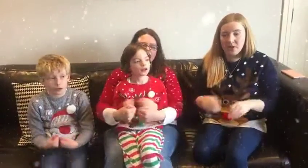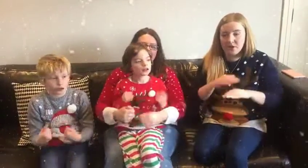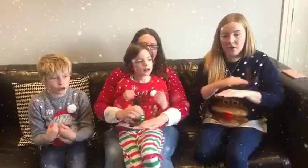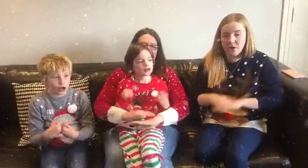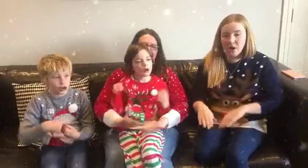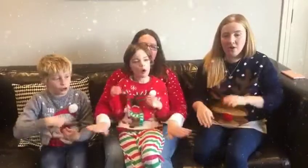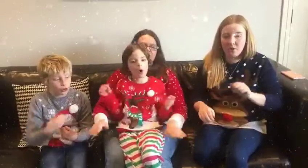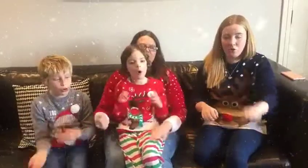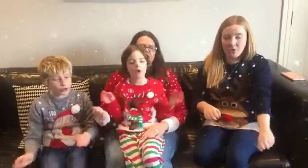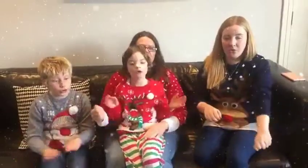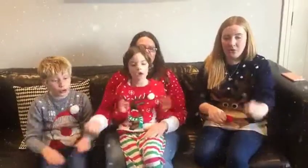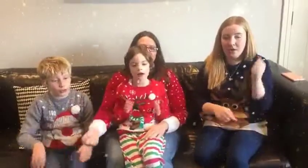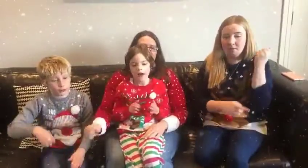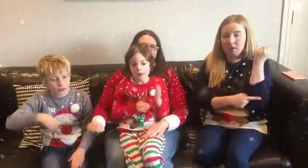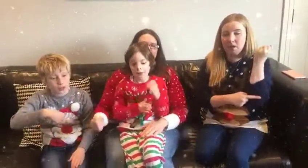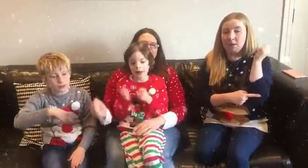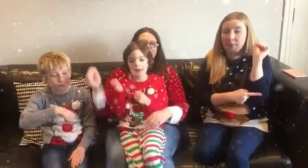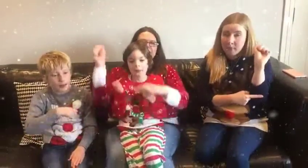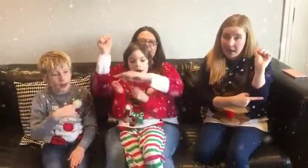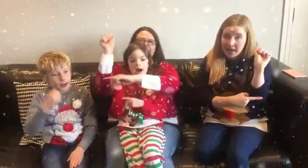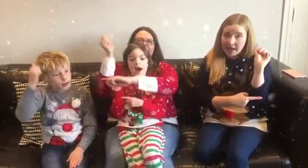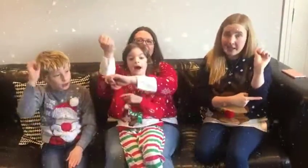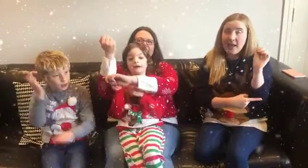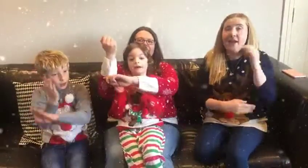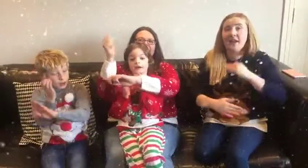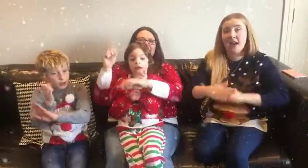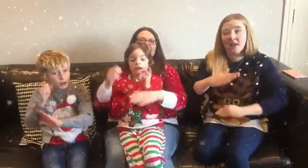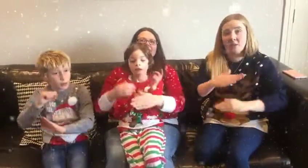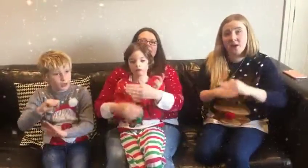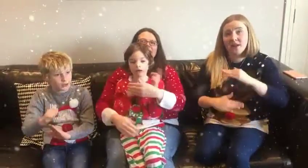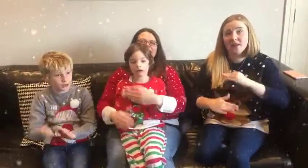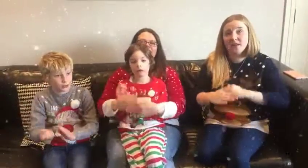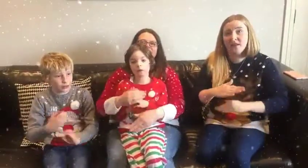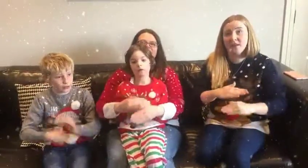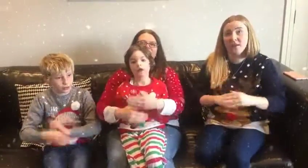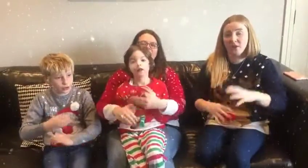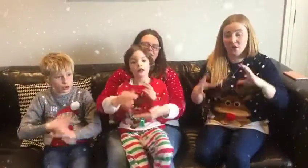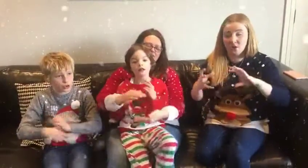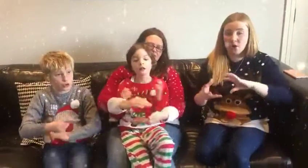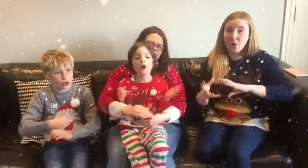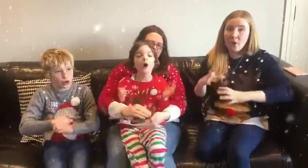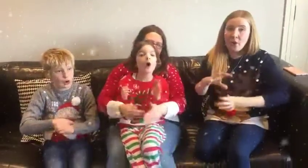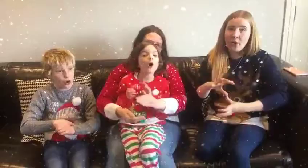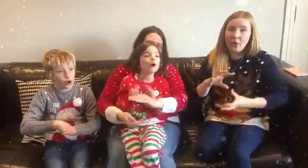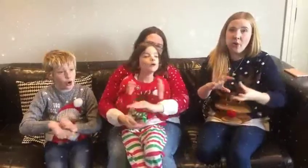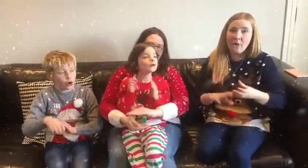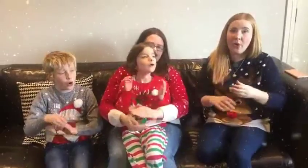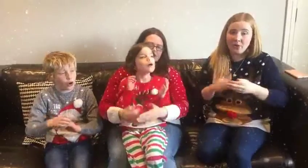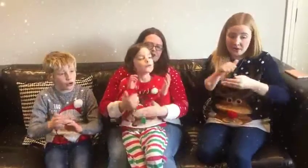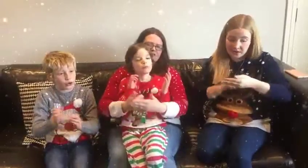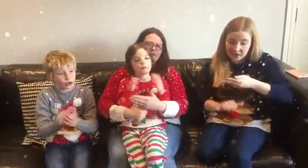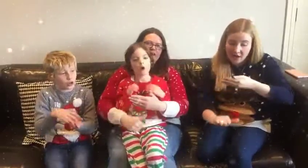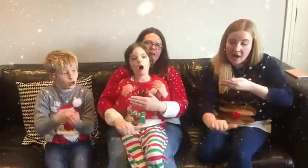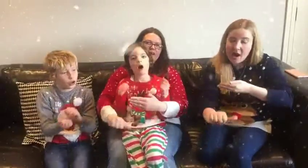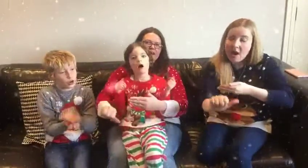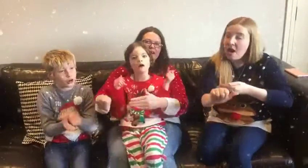Winter's not holding me back, can't wait till the snow